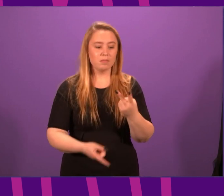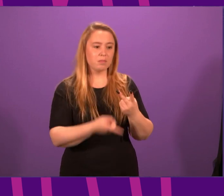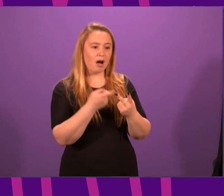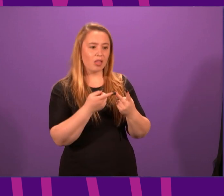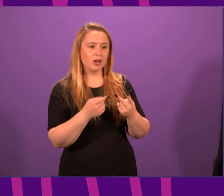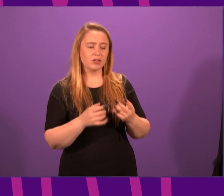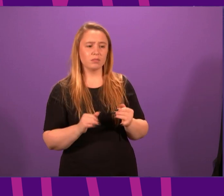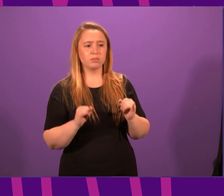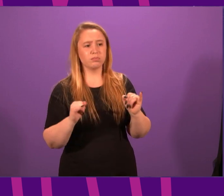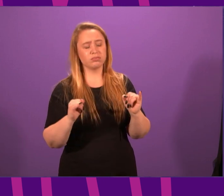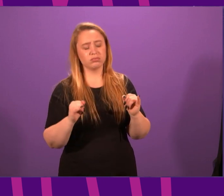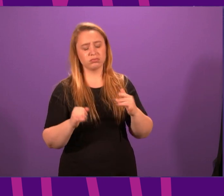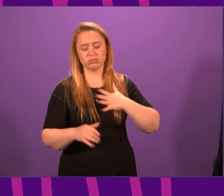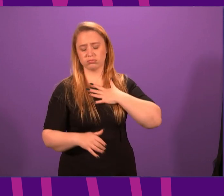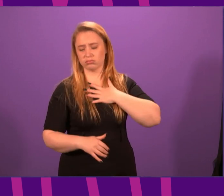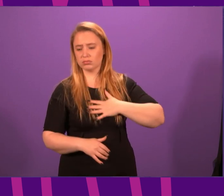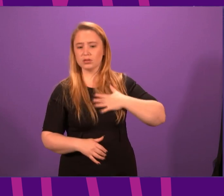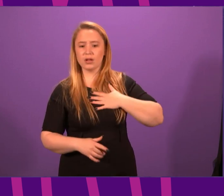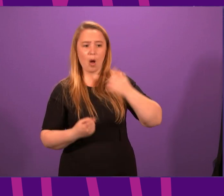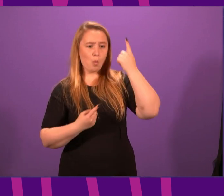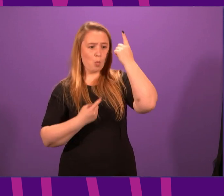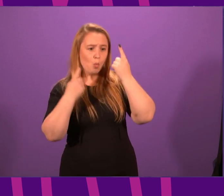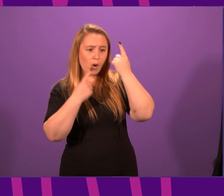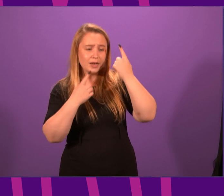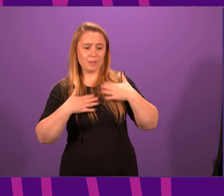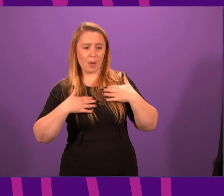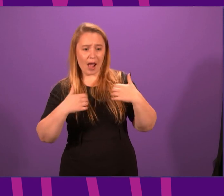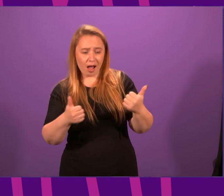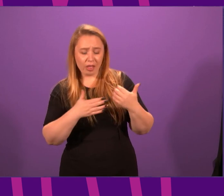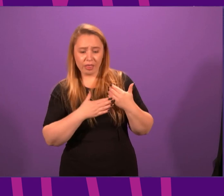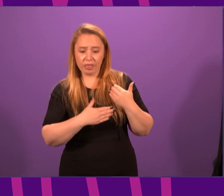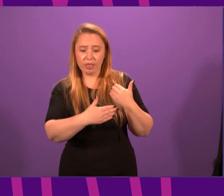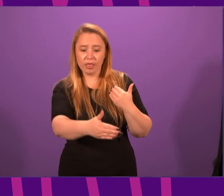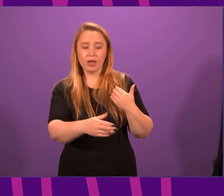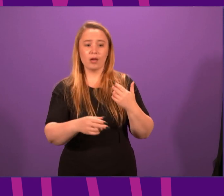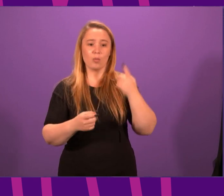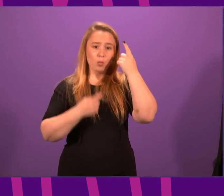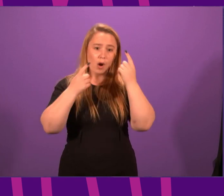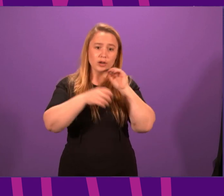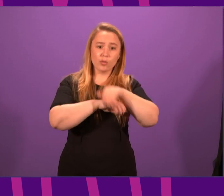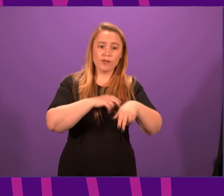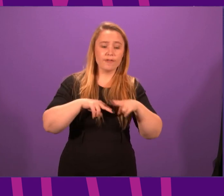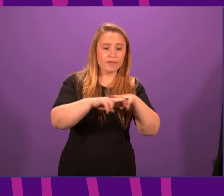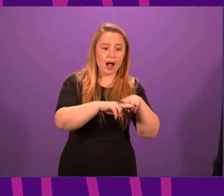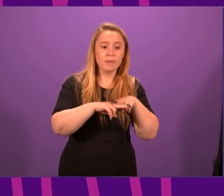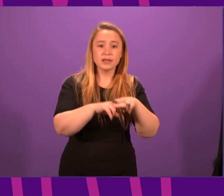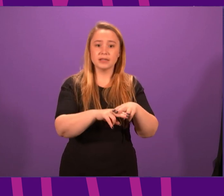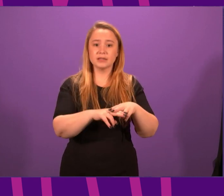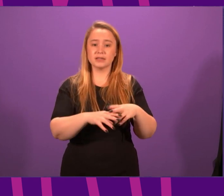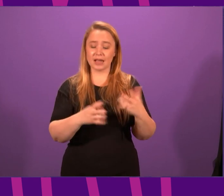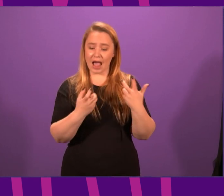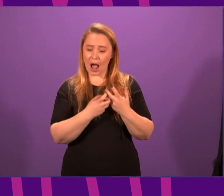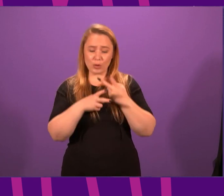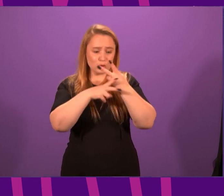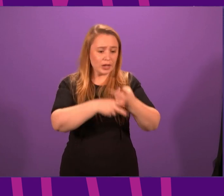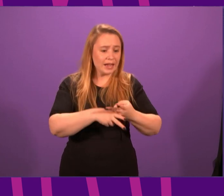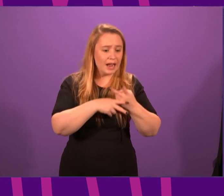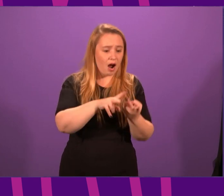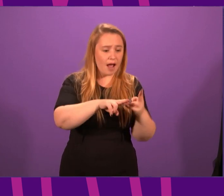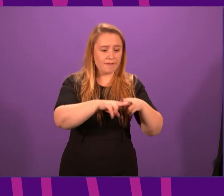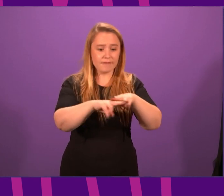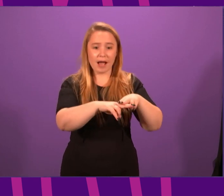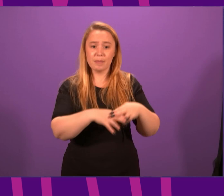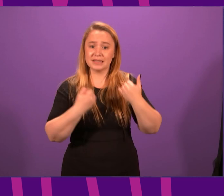even greater burdens, worried about their long-term health, their families, and how they'll cope with caring responsibilities if they fall